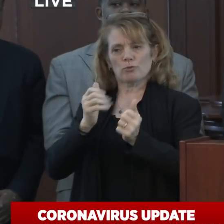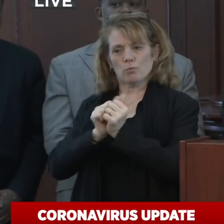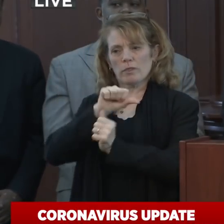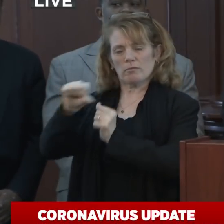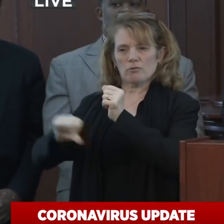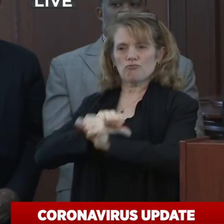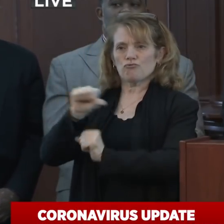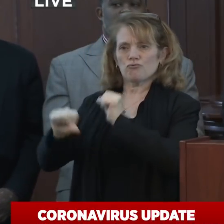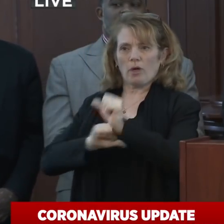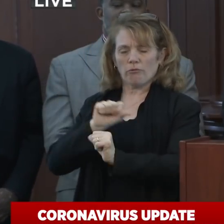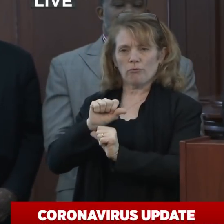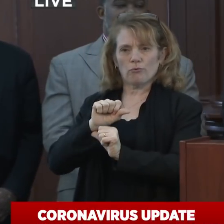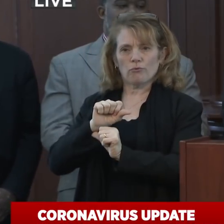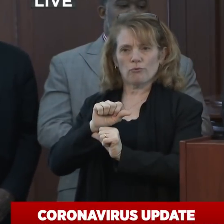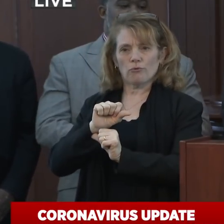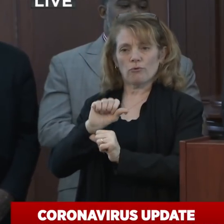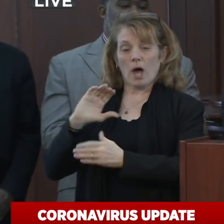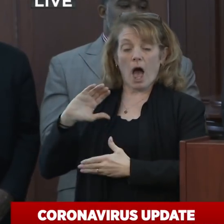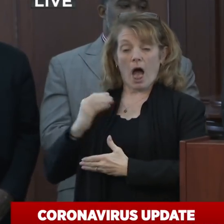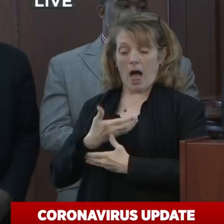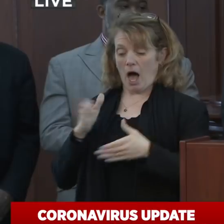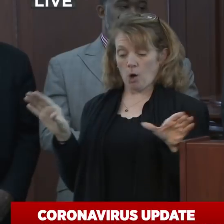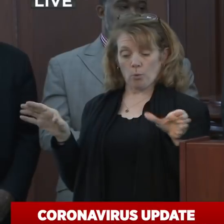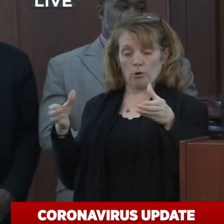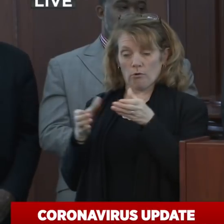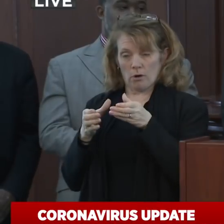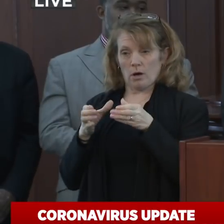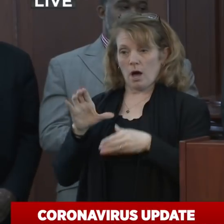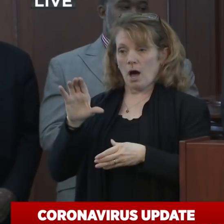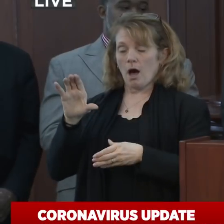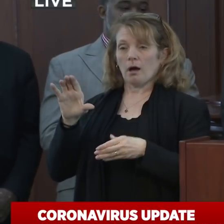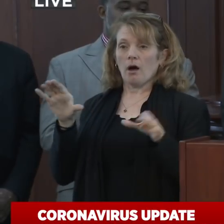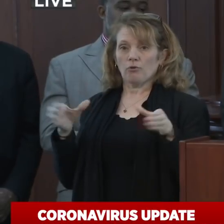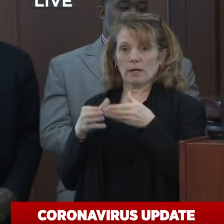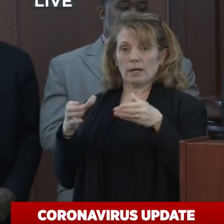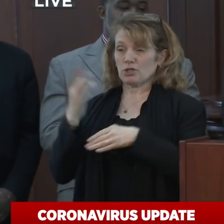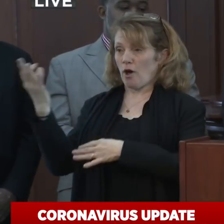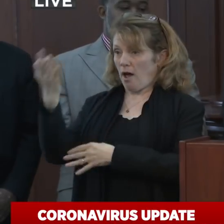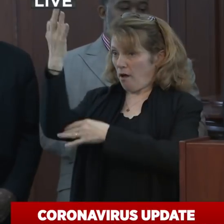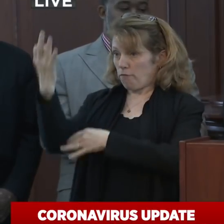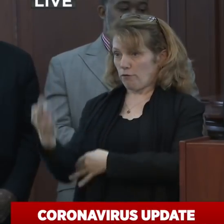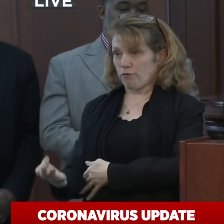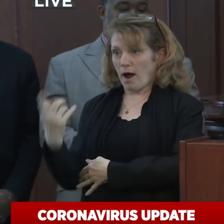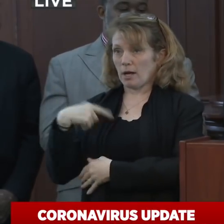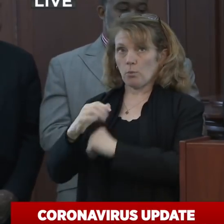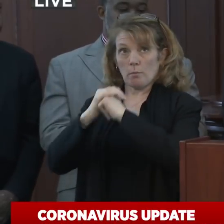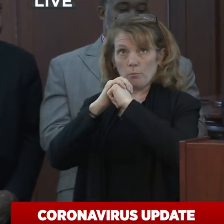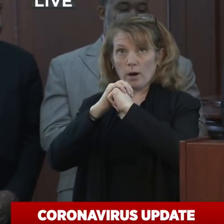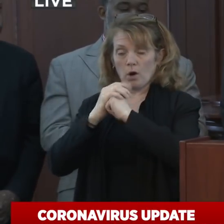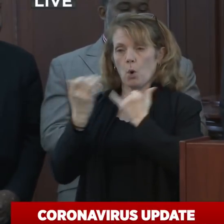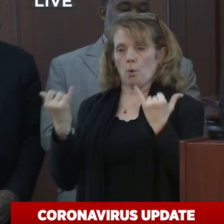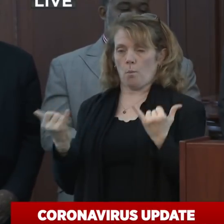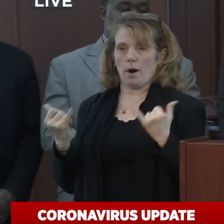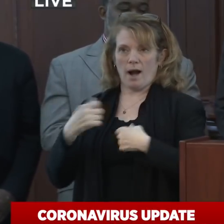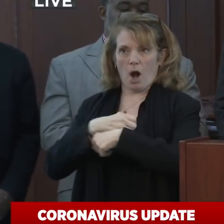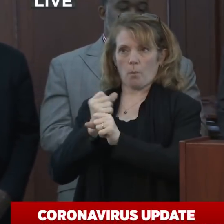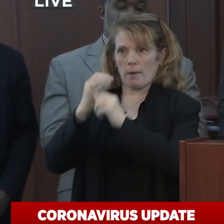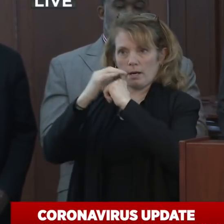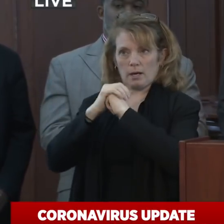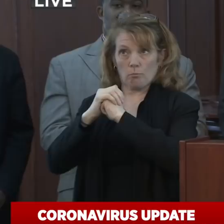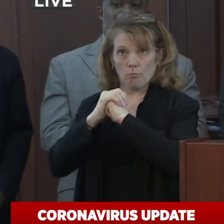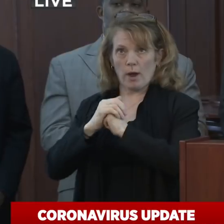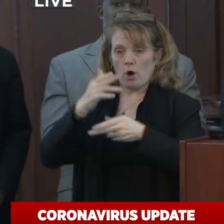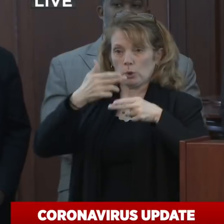congregation, Friday is a congregational prayer for the Muslims. We are shortening the prayer, again, as the